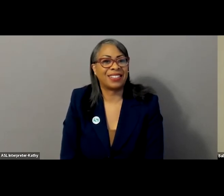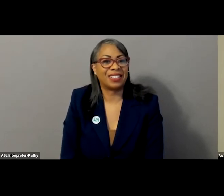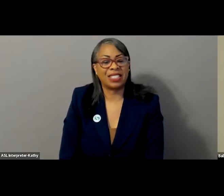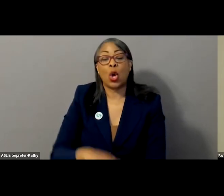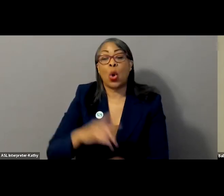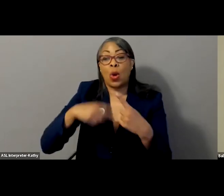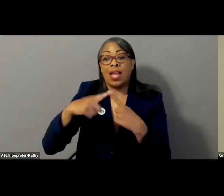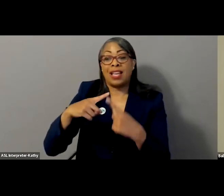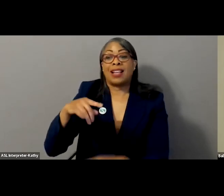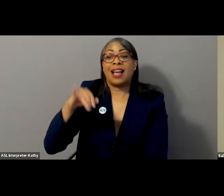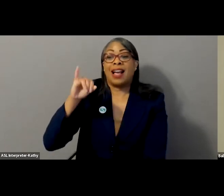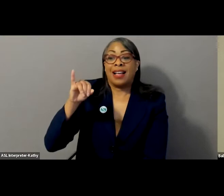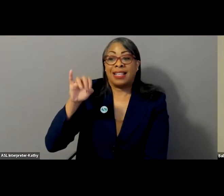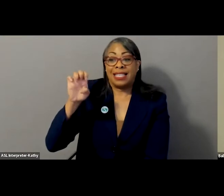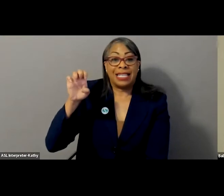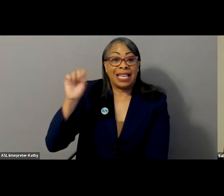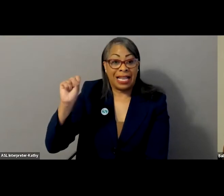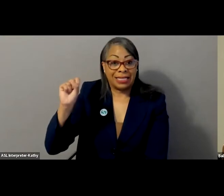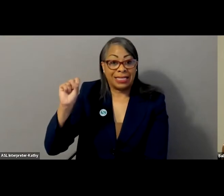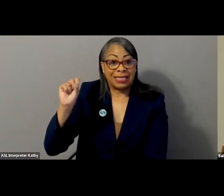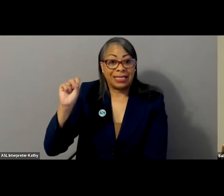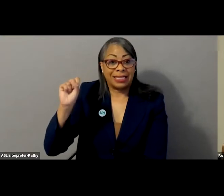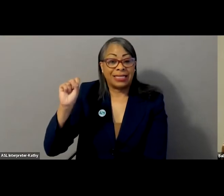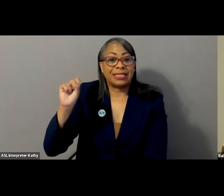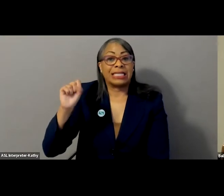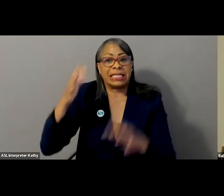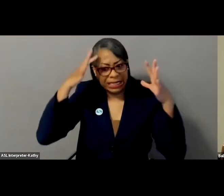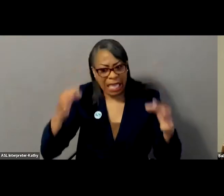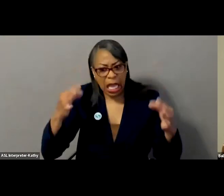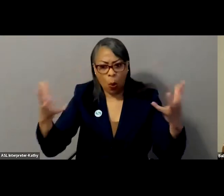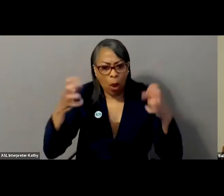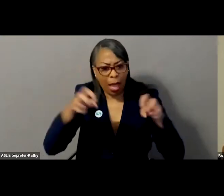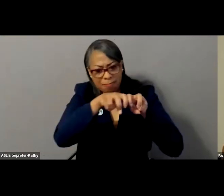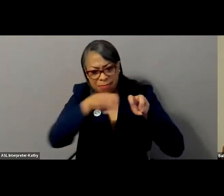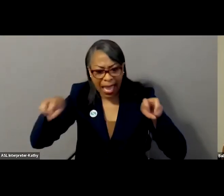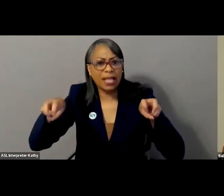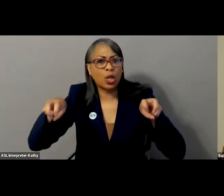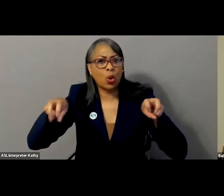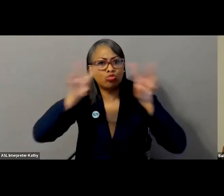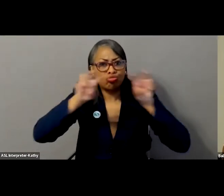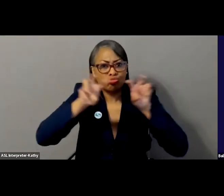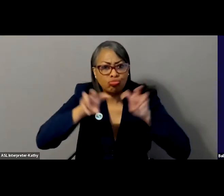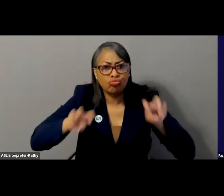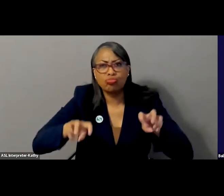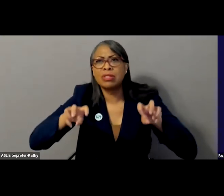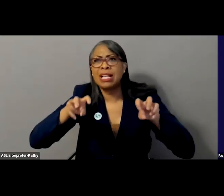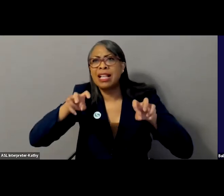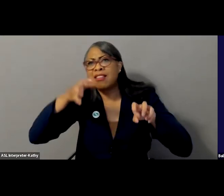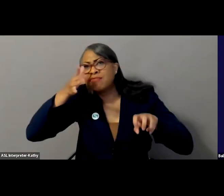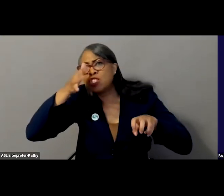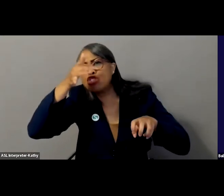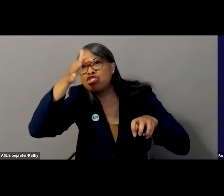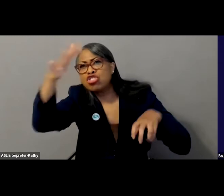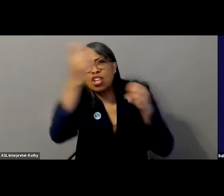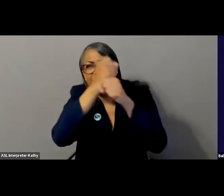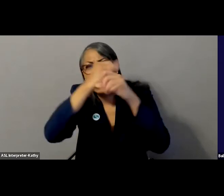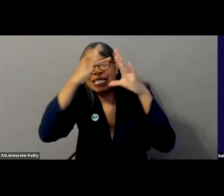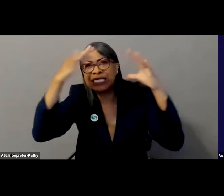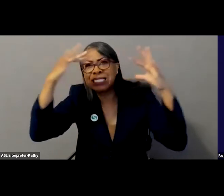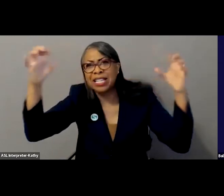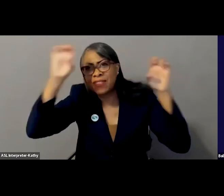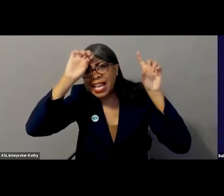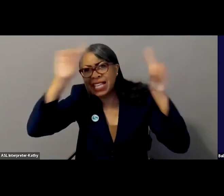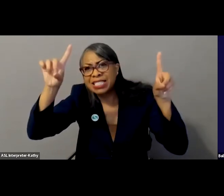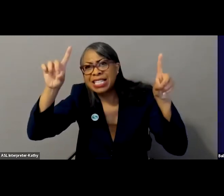IES decided that they wanted to have a panel to look at the vision and future of